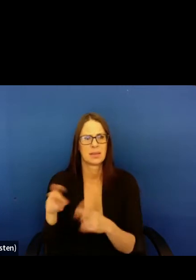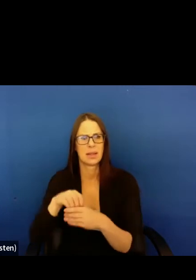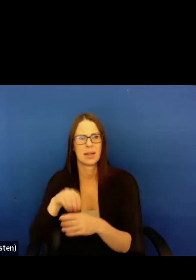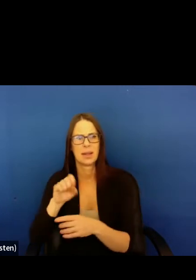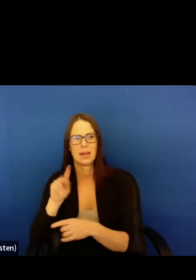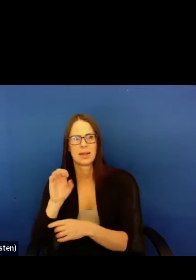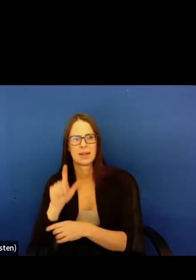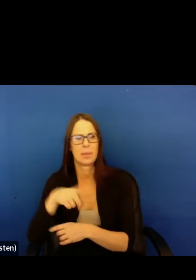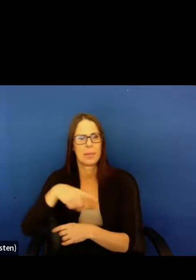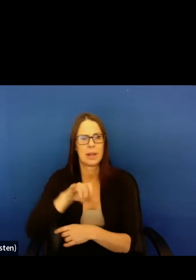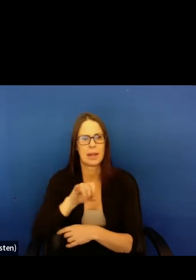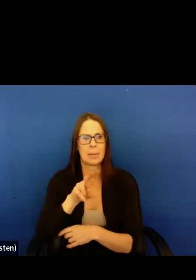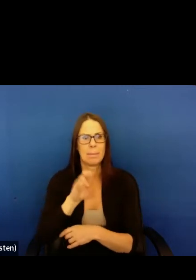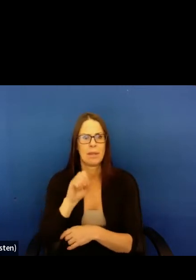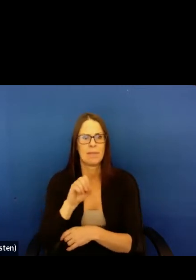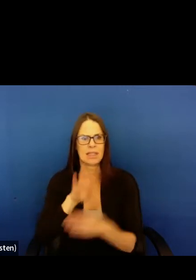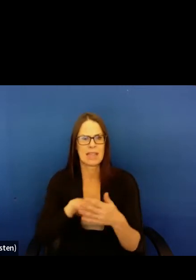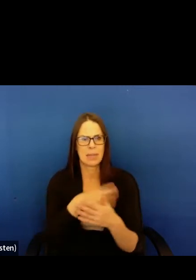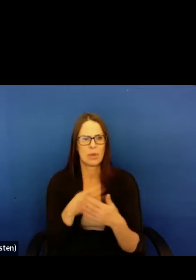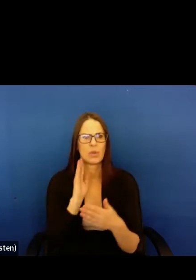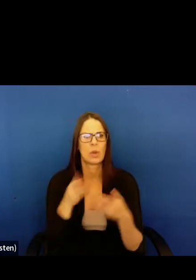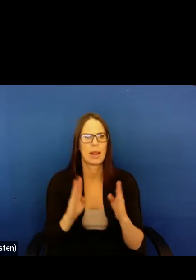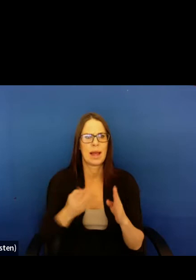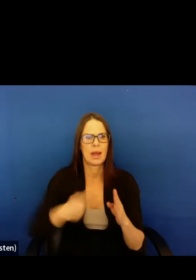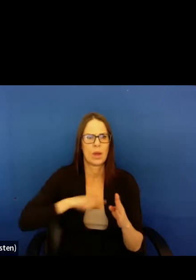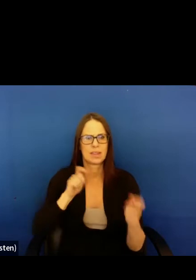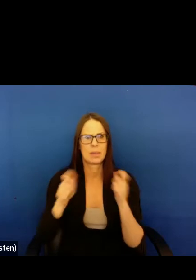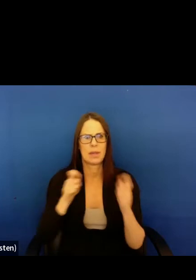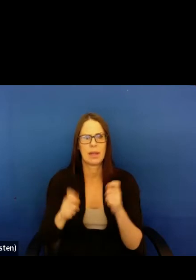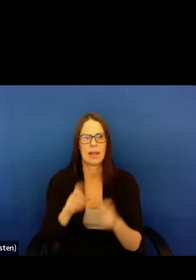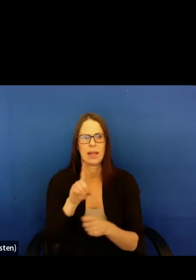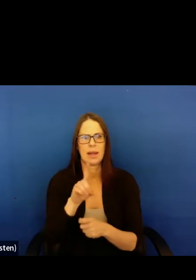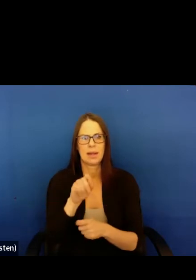will allow us to manipulate the data more easily. Thank you.